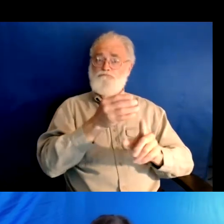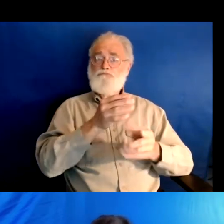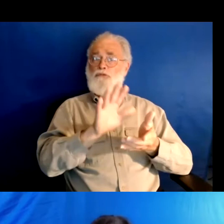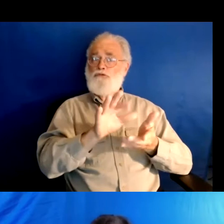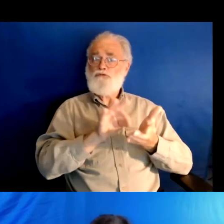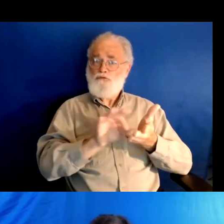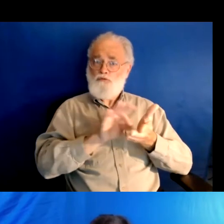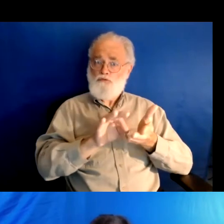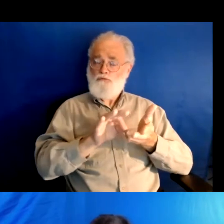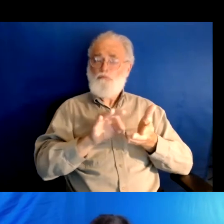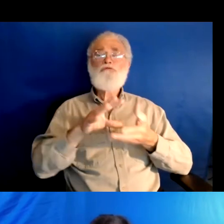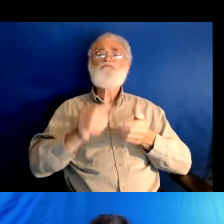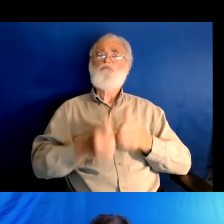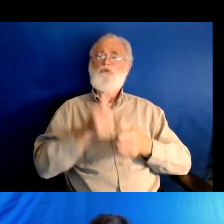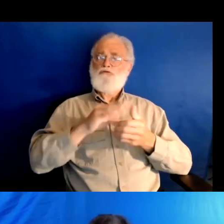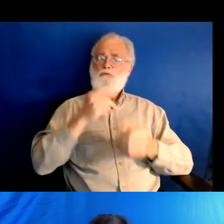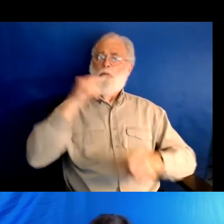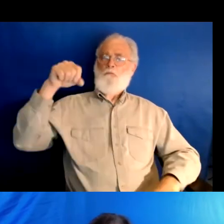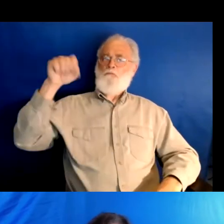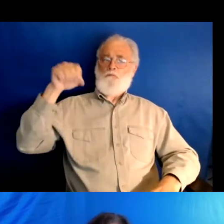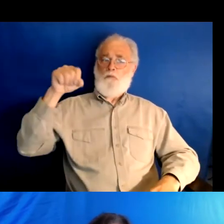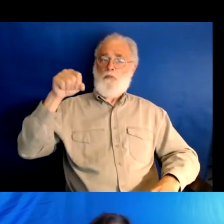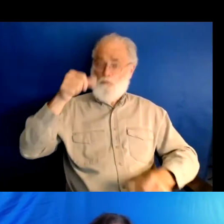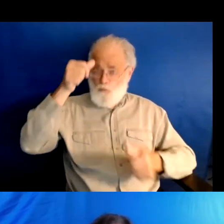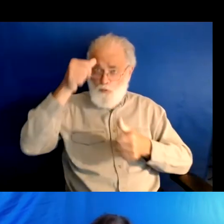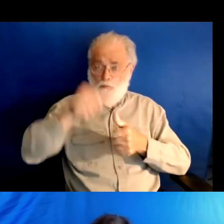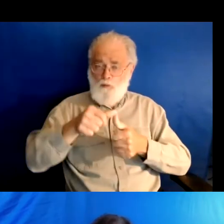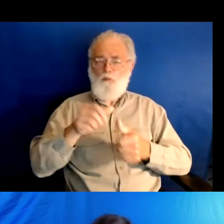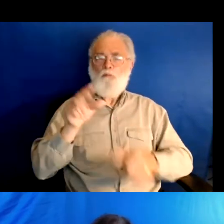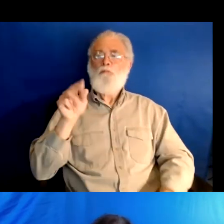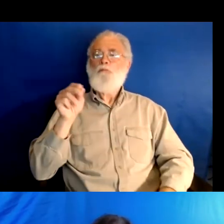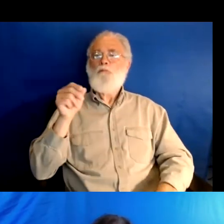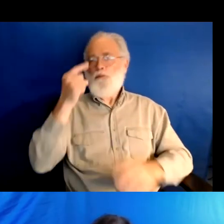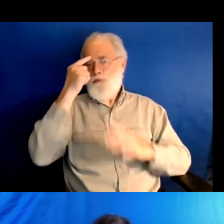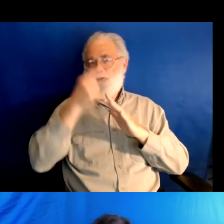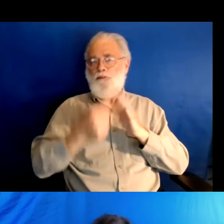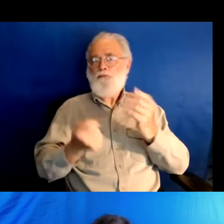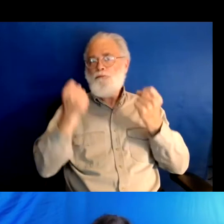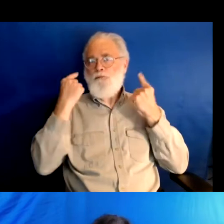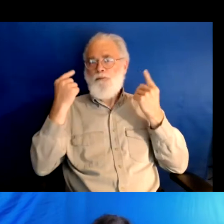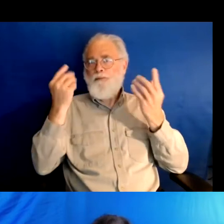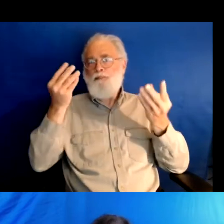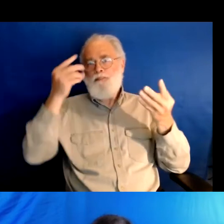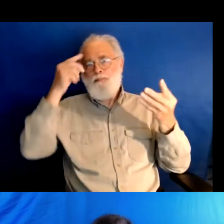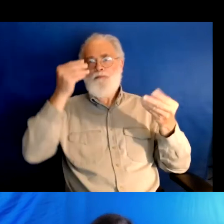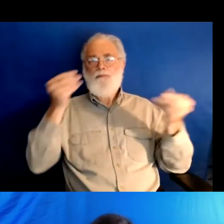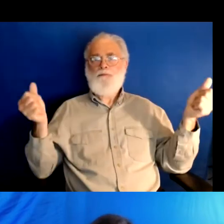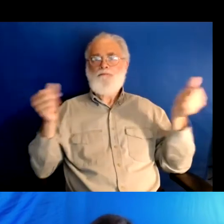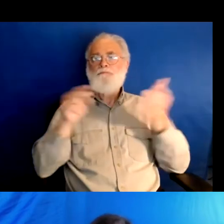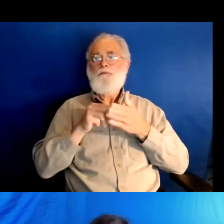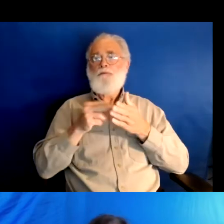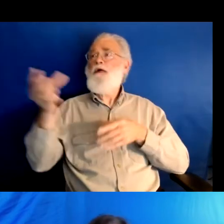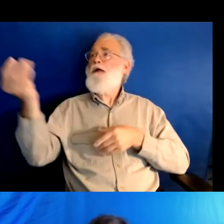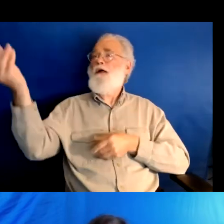did the teacher let you know your scores? And most of the students said yes. Did you remember it? Many